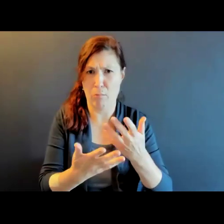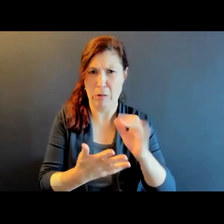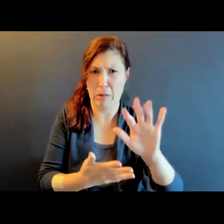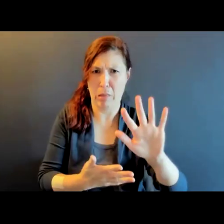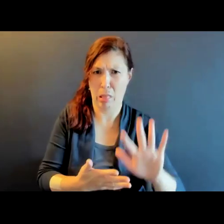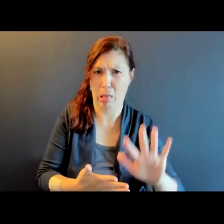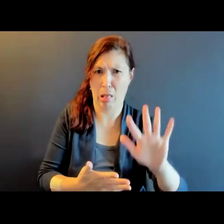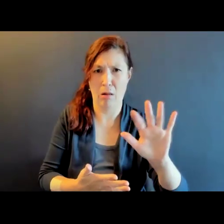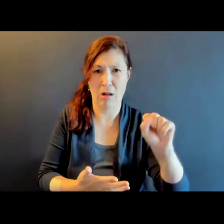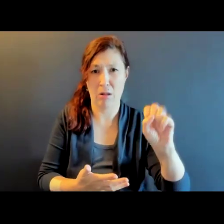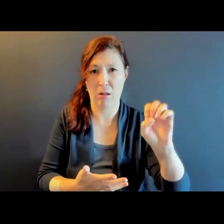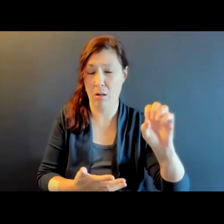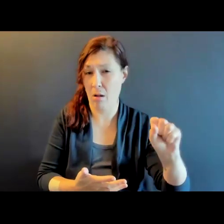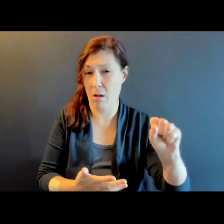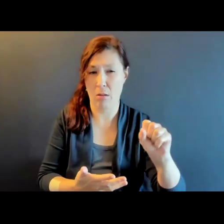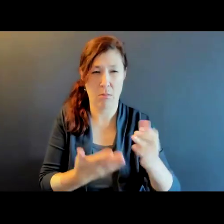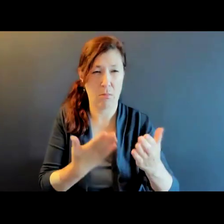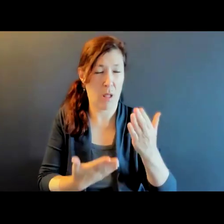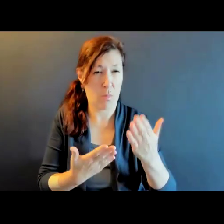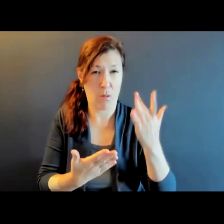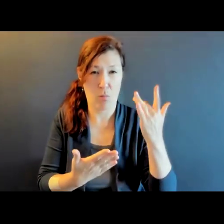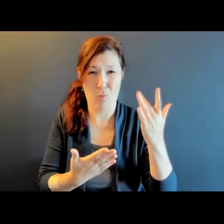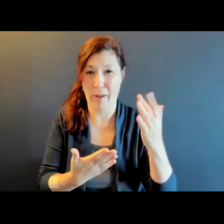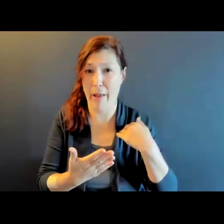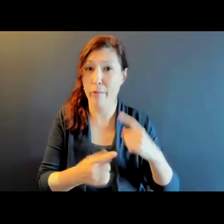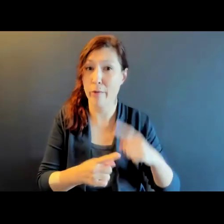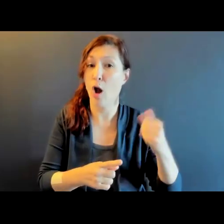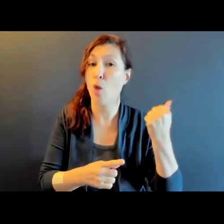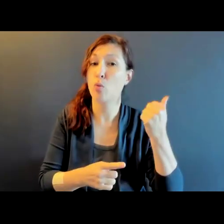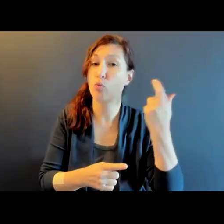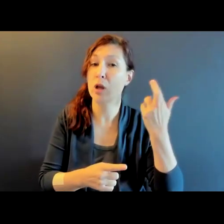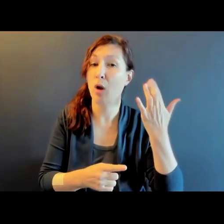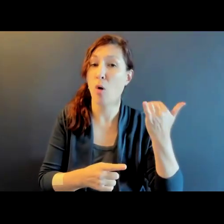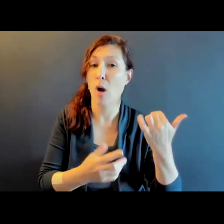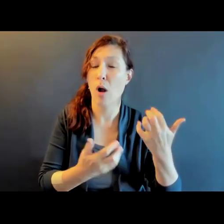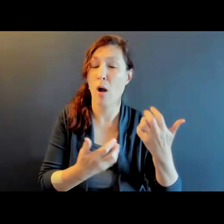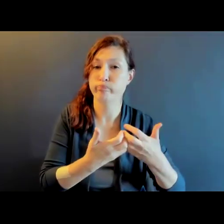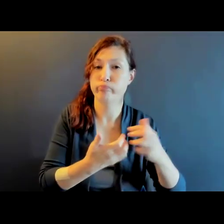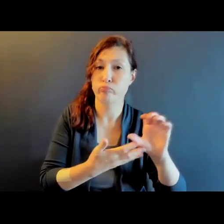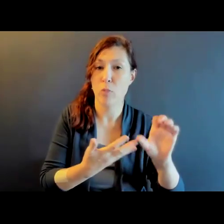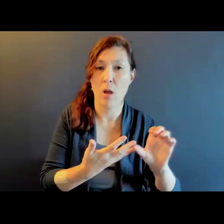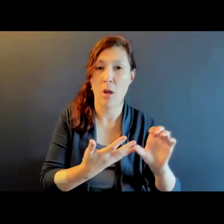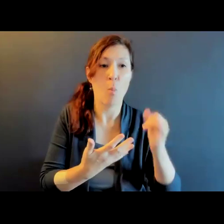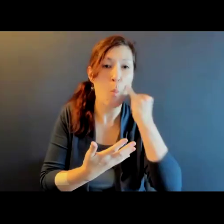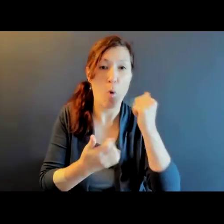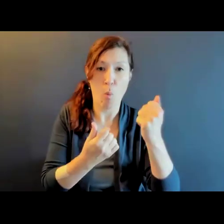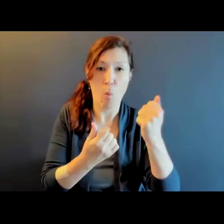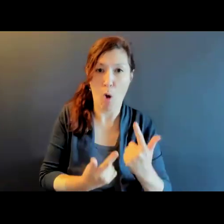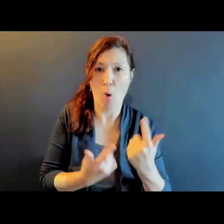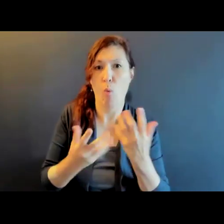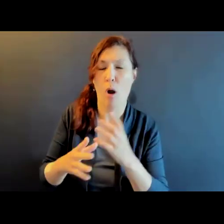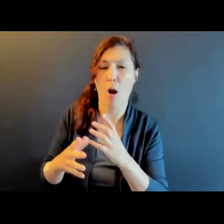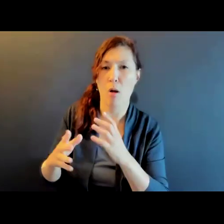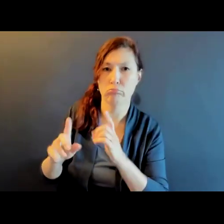these. So you have more than 200 students. They all want to go to BLS. The unintended consequence is that